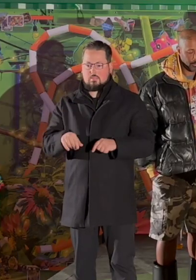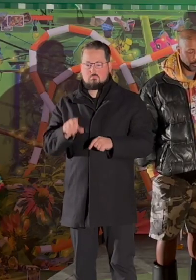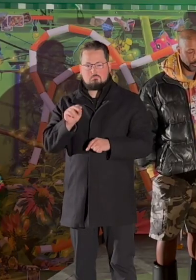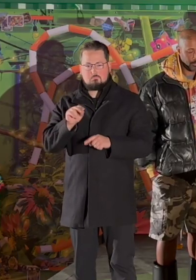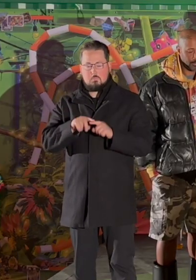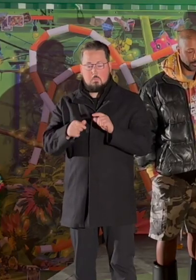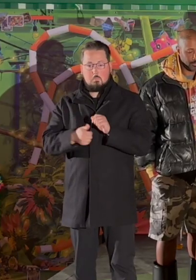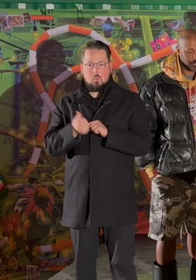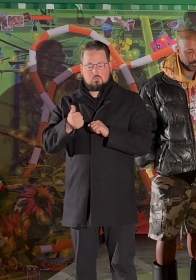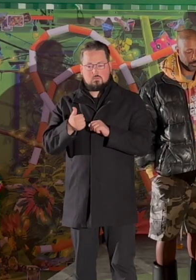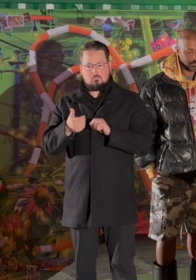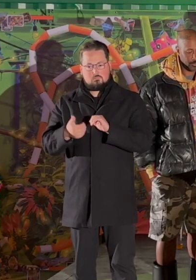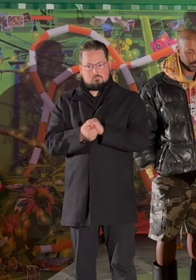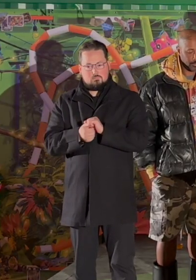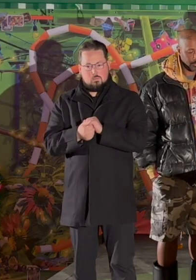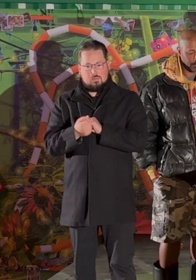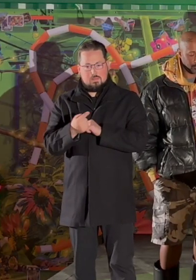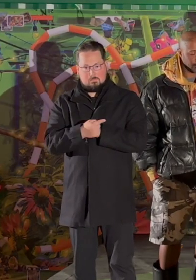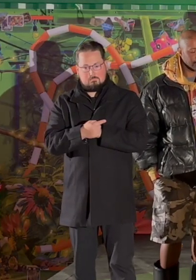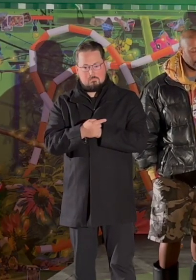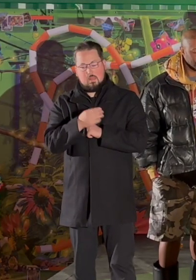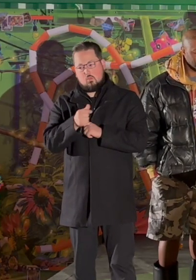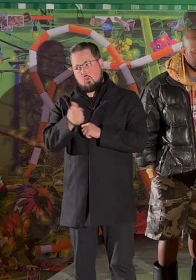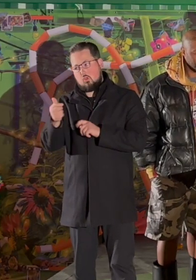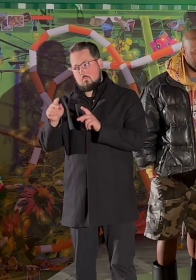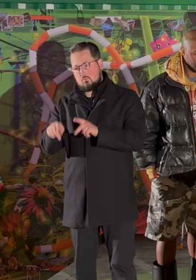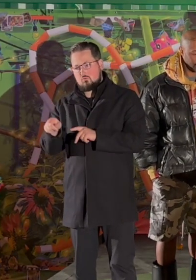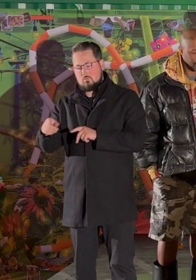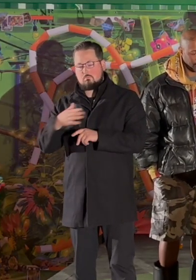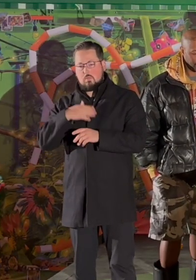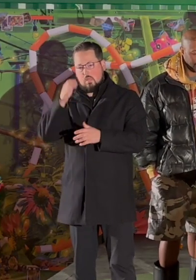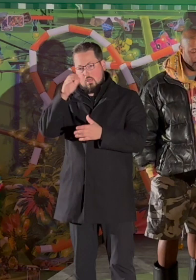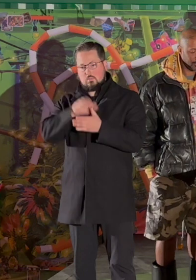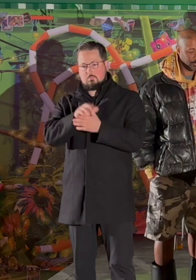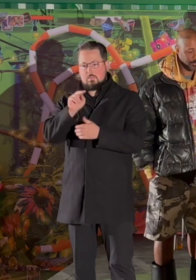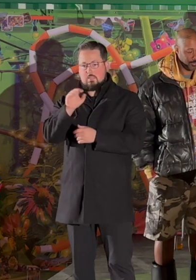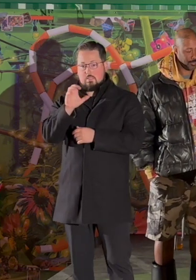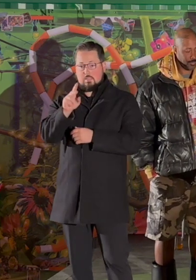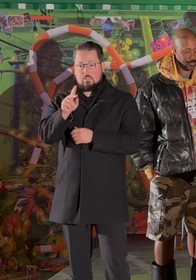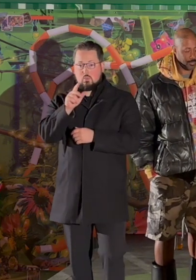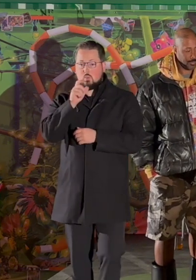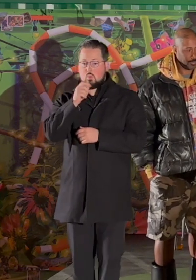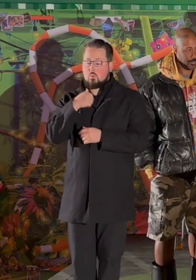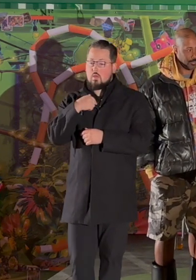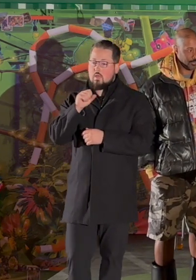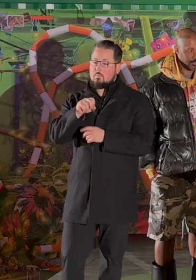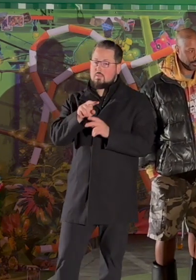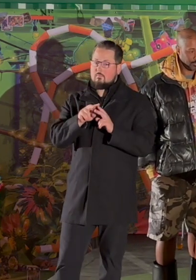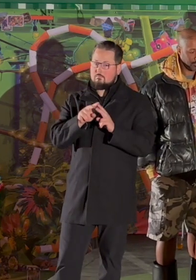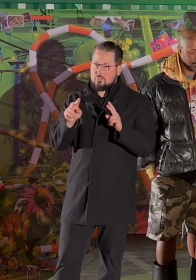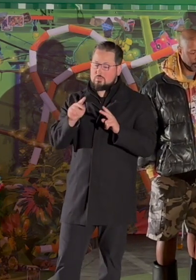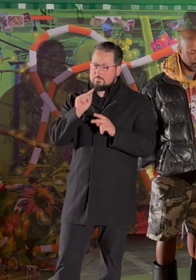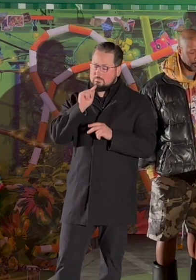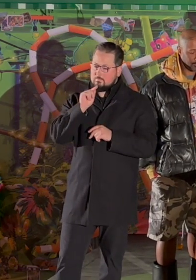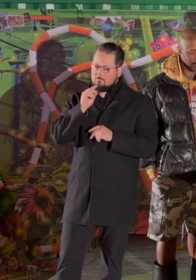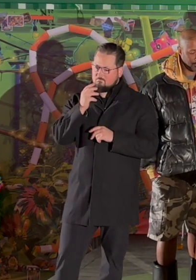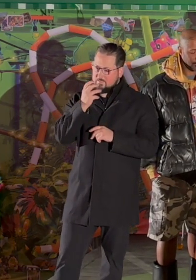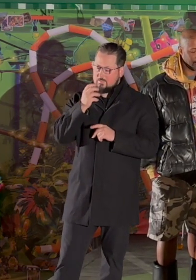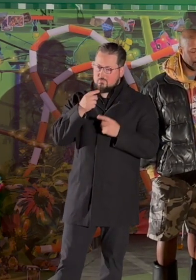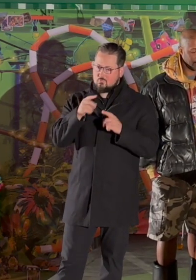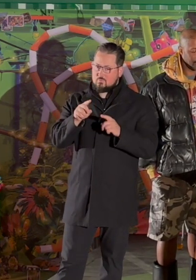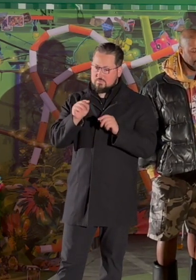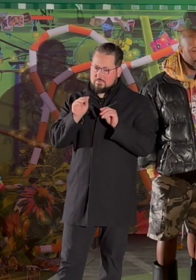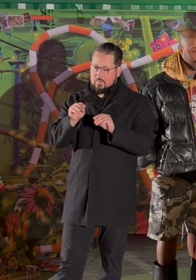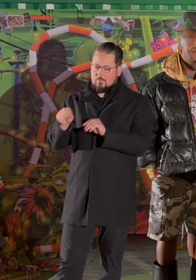mostly has to do with him. And the other person it has to do with is my husband, Nick, who I can be a real pill during installation, but he's been